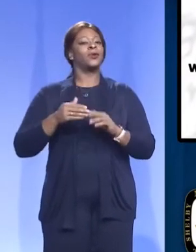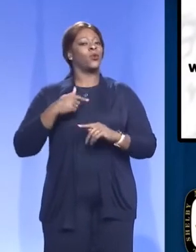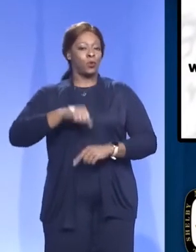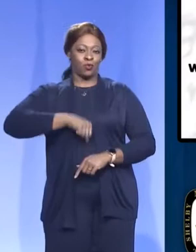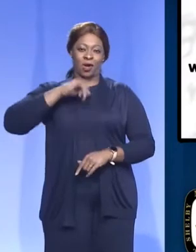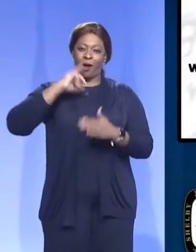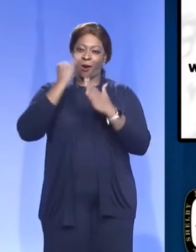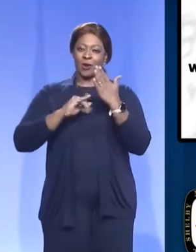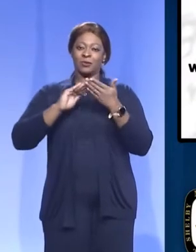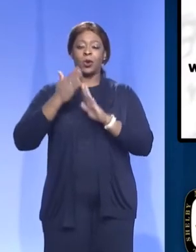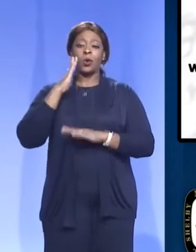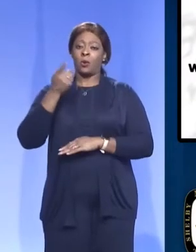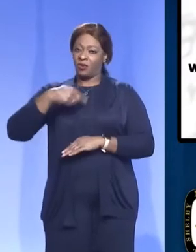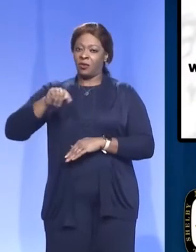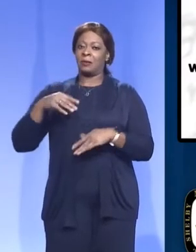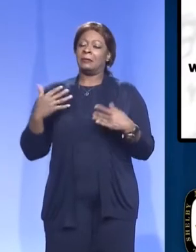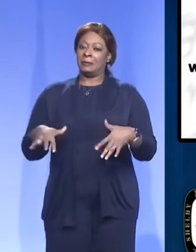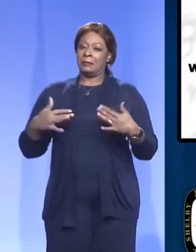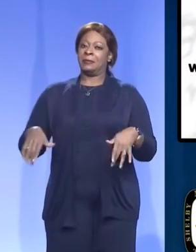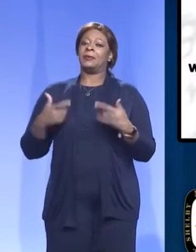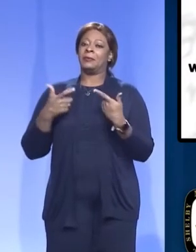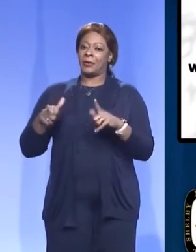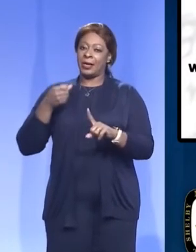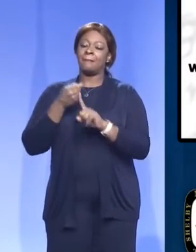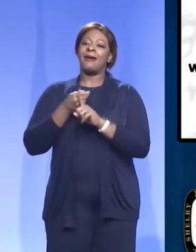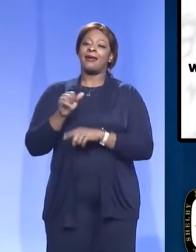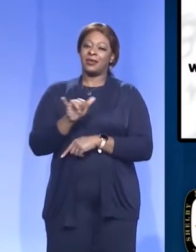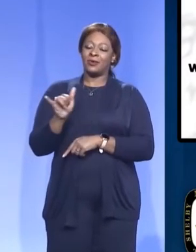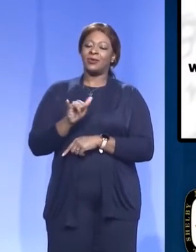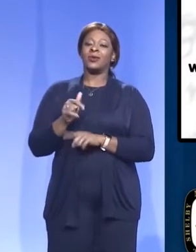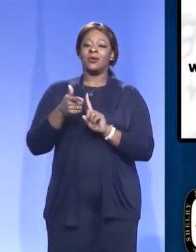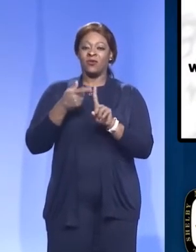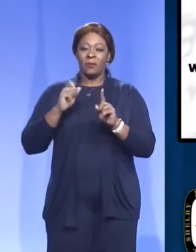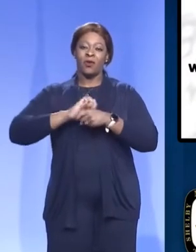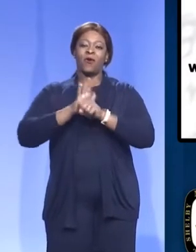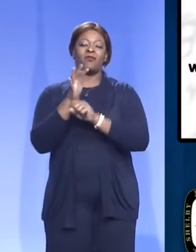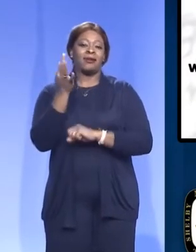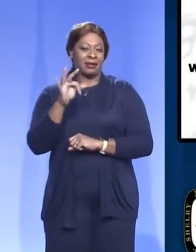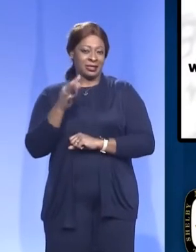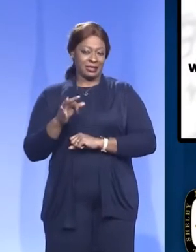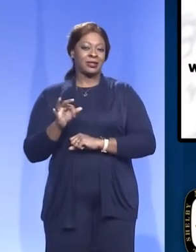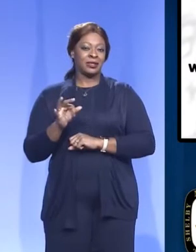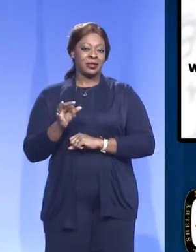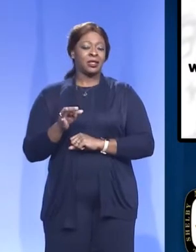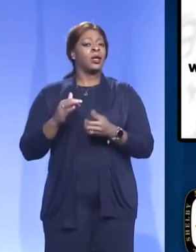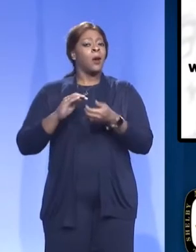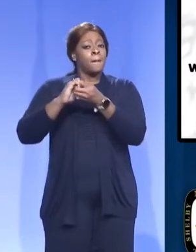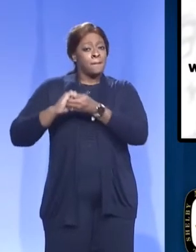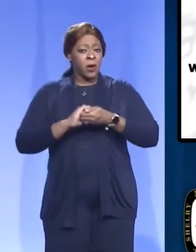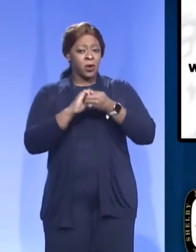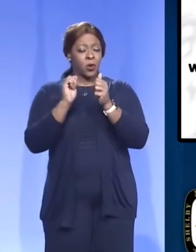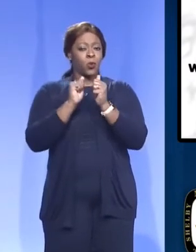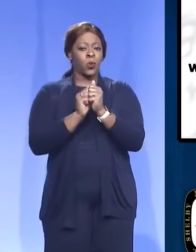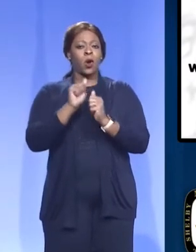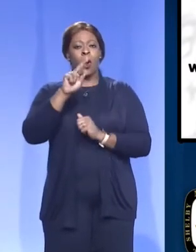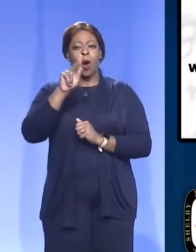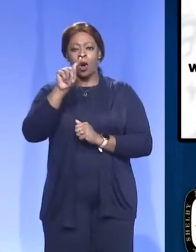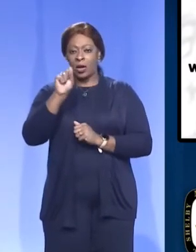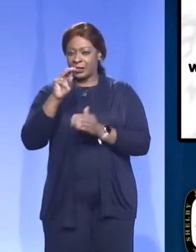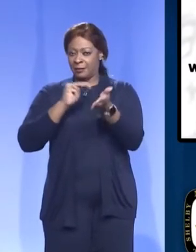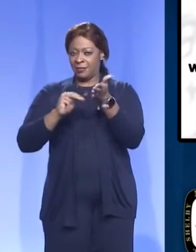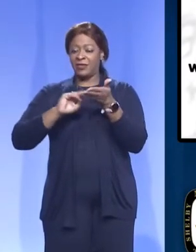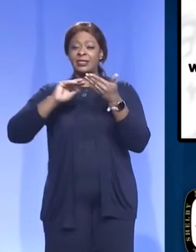but we also know that they have been dramatically impacted due to the impacts of COVID-19. And through a partnership with Arts Memphis, the